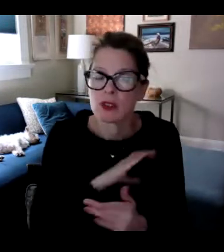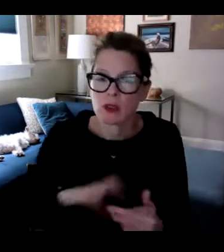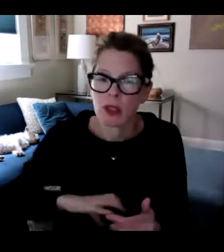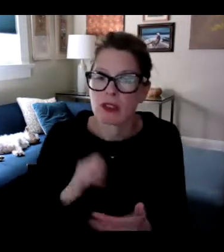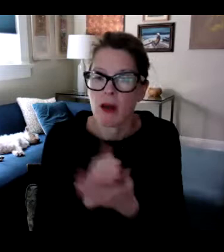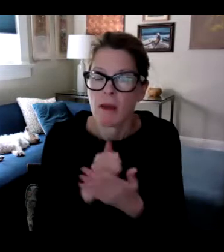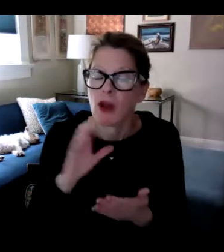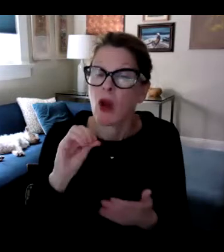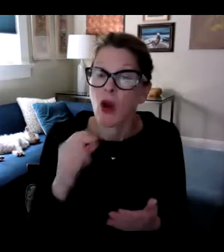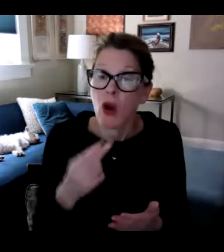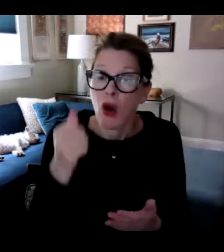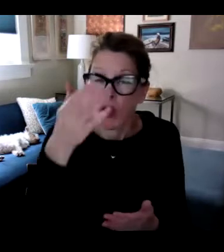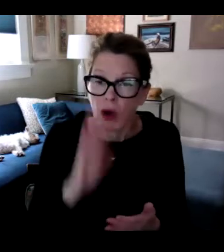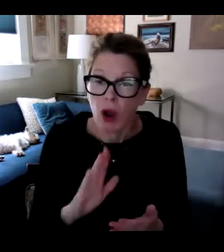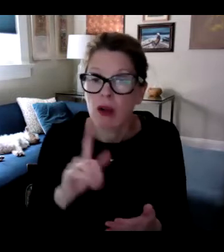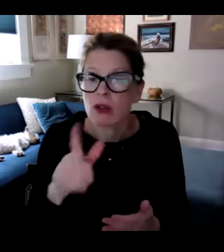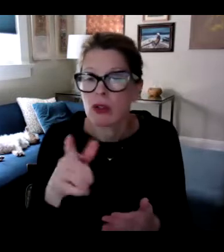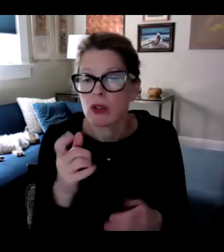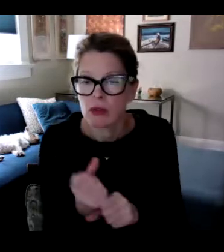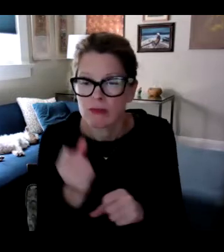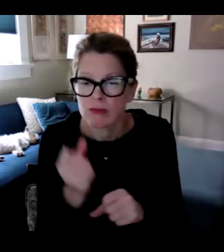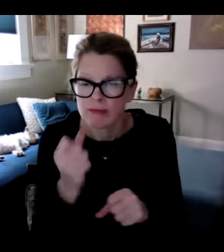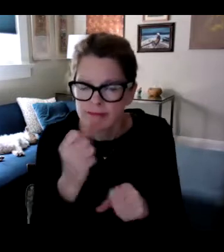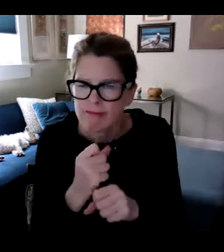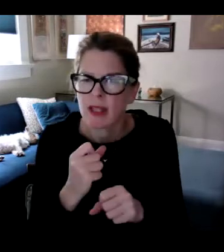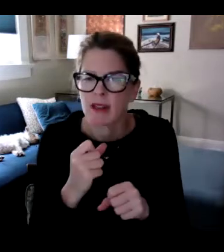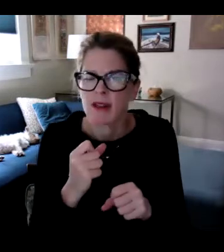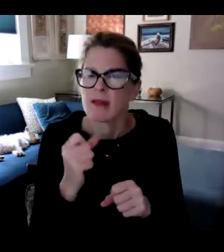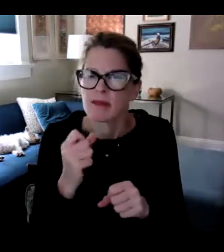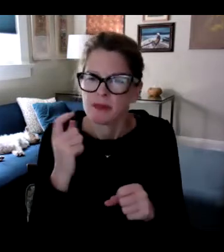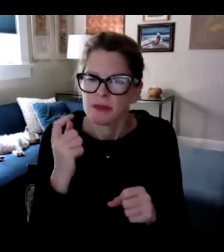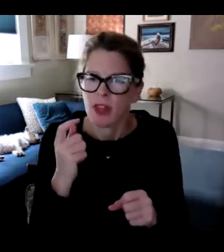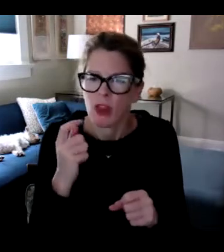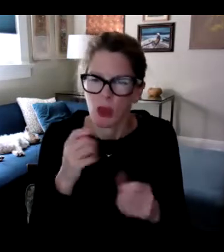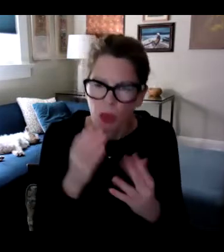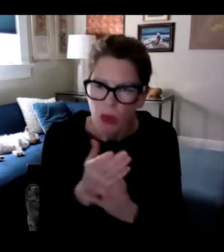O God, you manifest in your servants the signs of your presence.